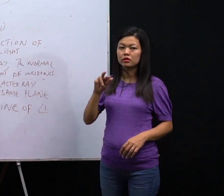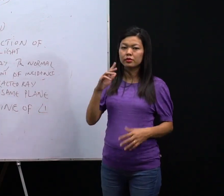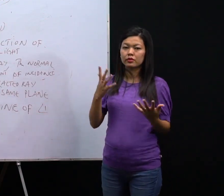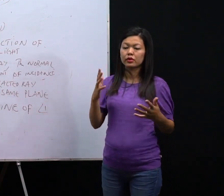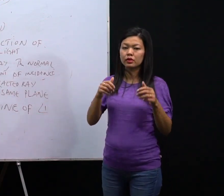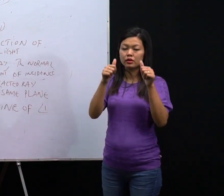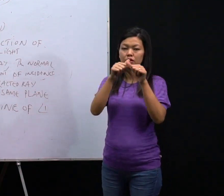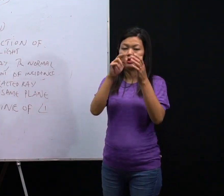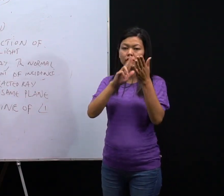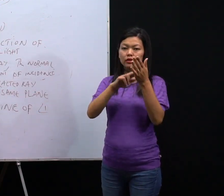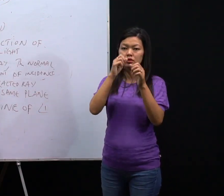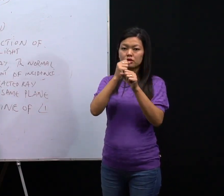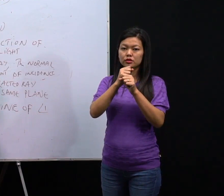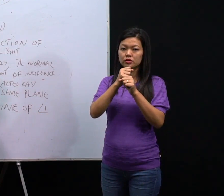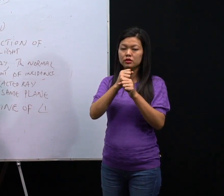and